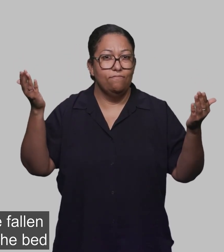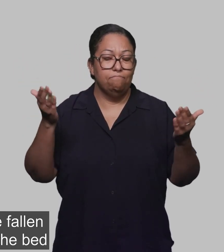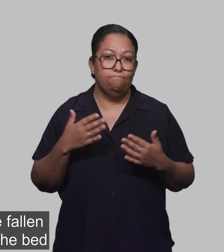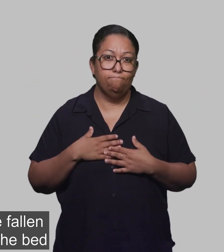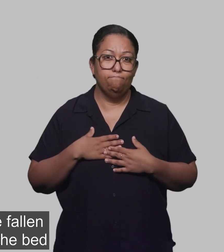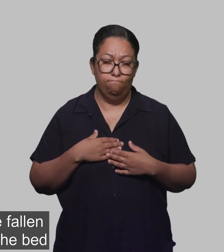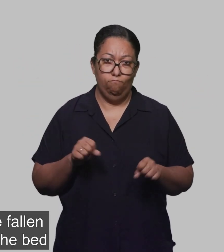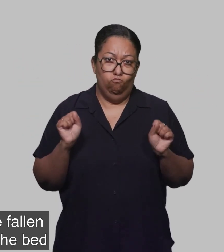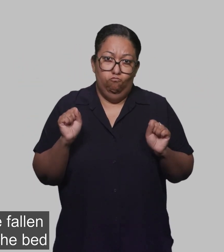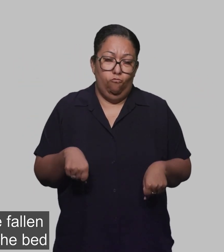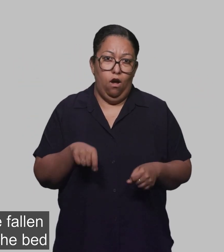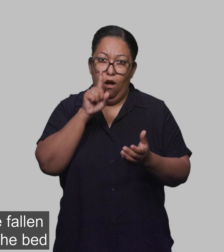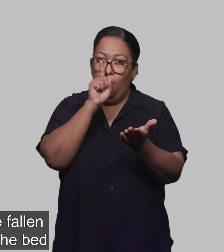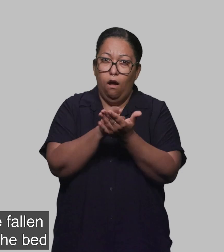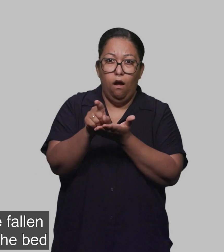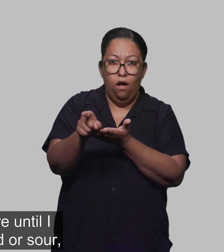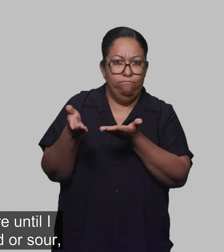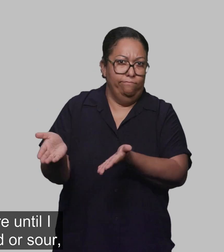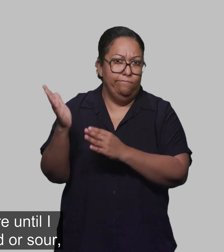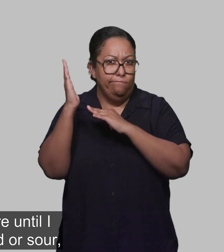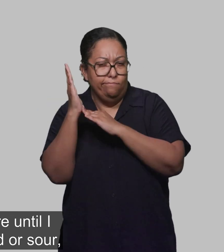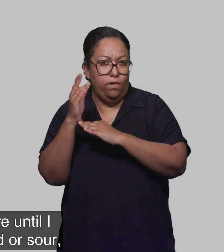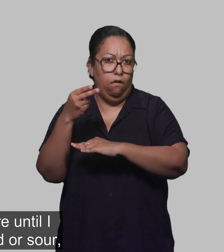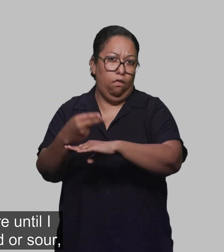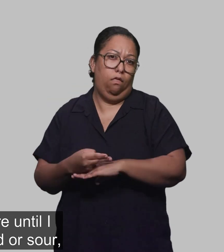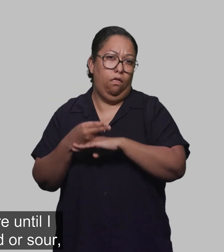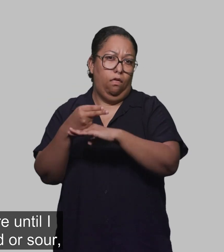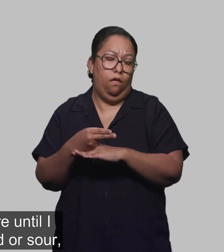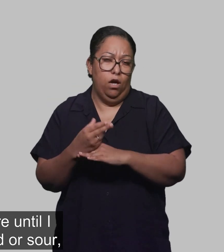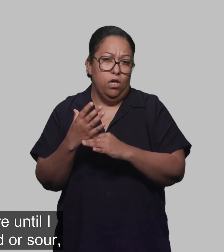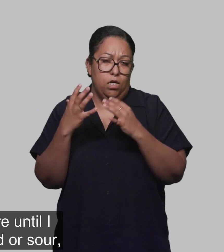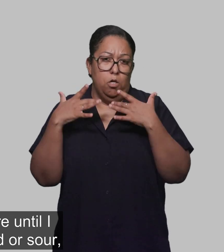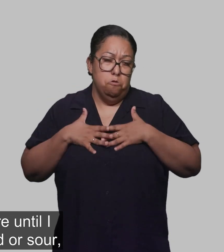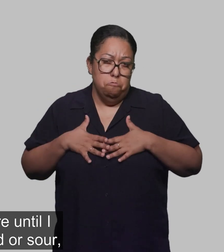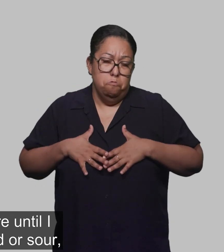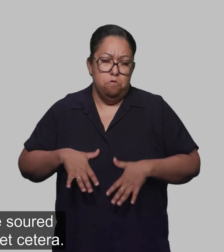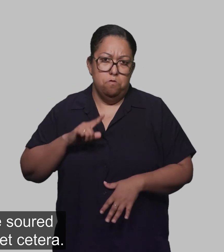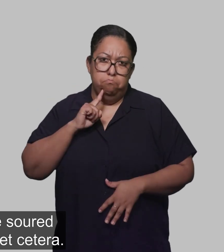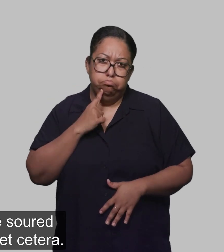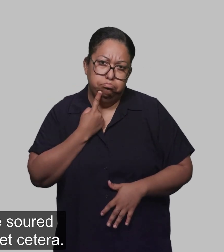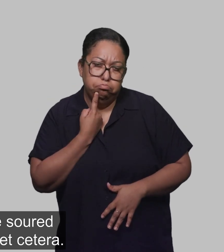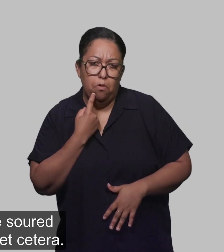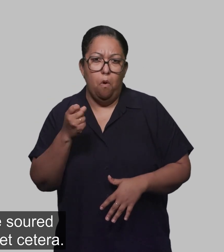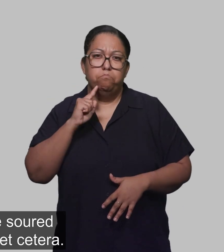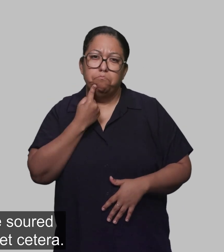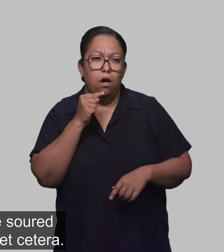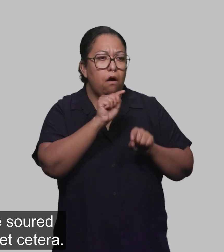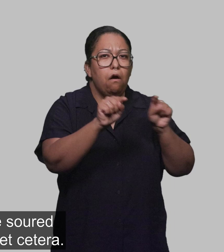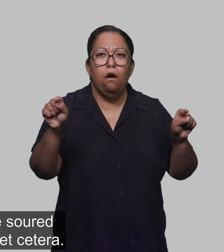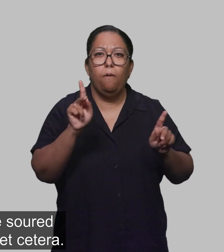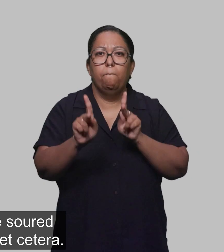I could have fallen in love with the bed and stay there until I was consumed or sour, or until I